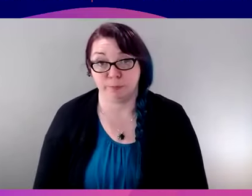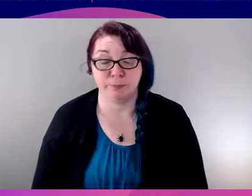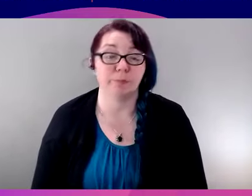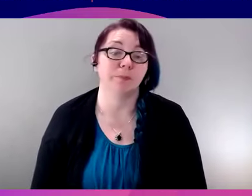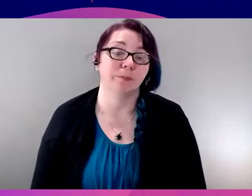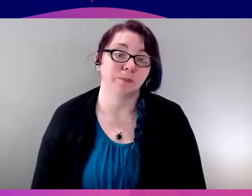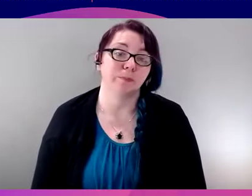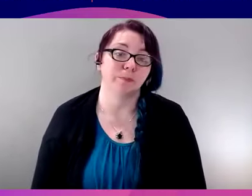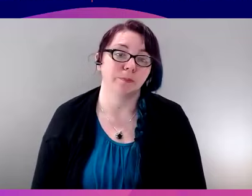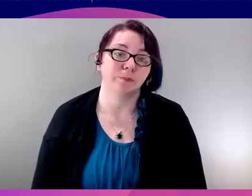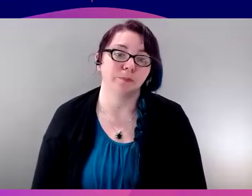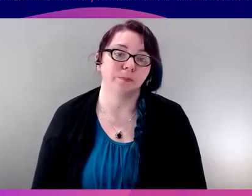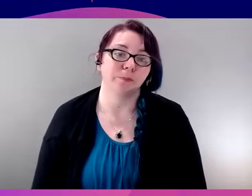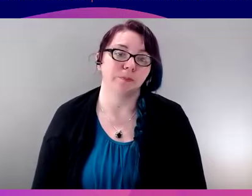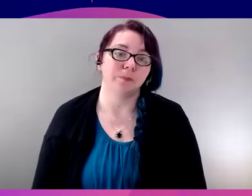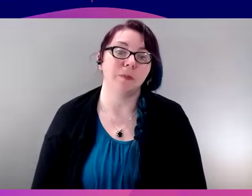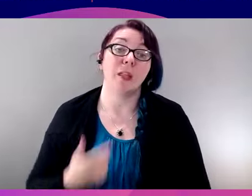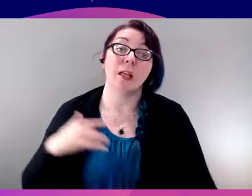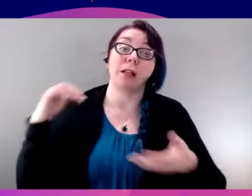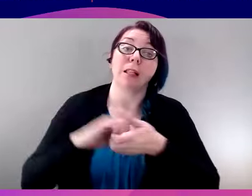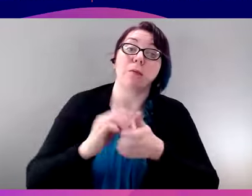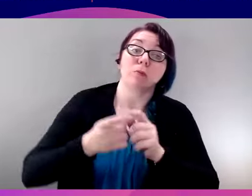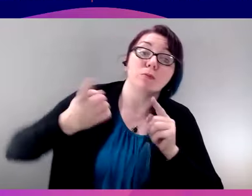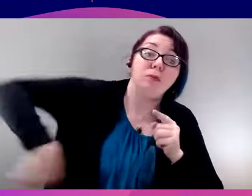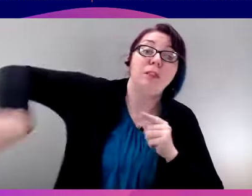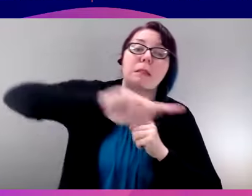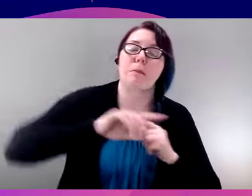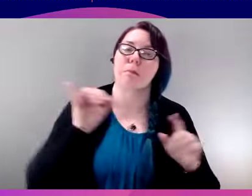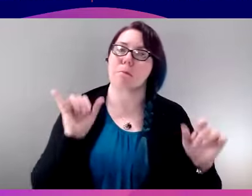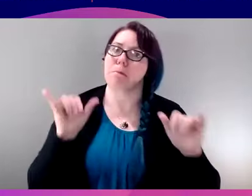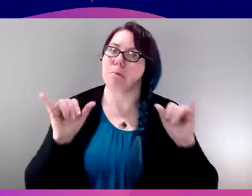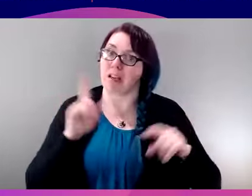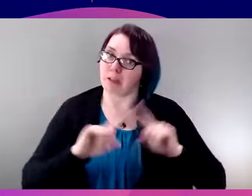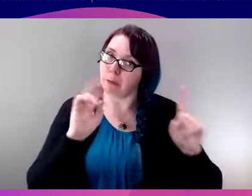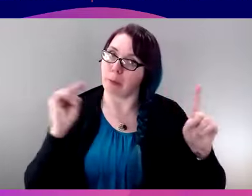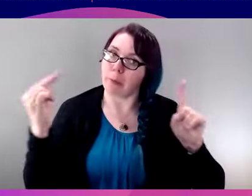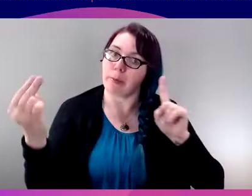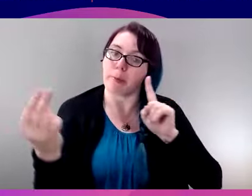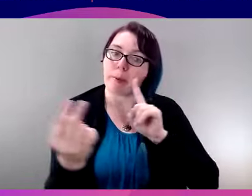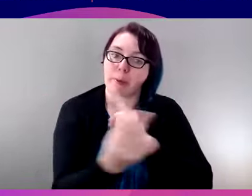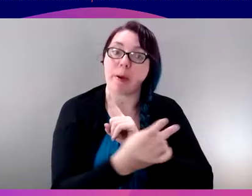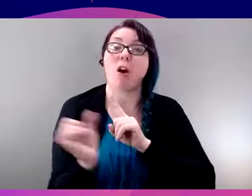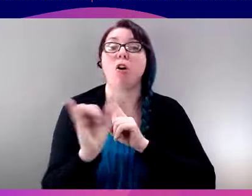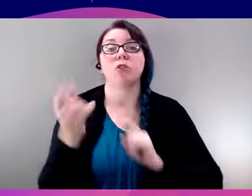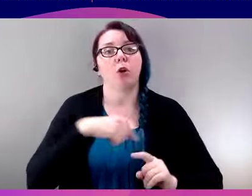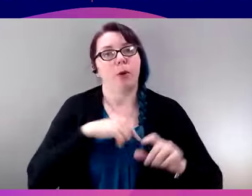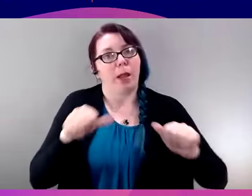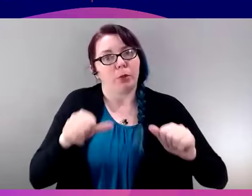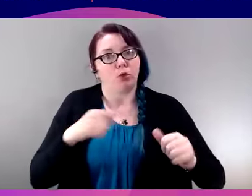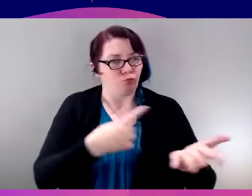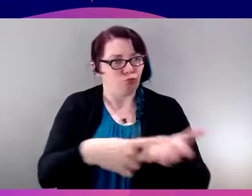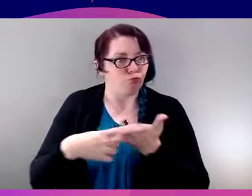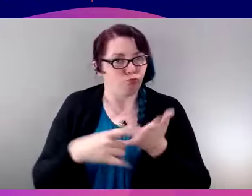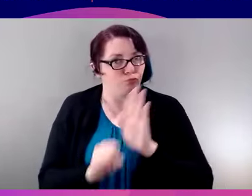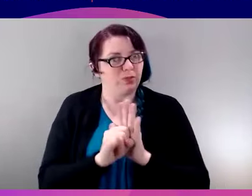reinforce the need for collaboration across sectors to create better programming and supports for survivors and their animals. And I know we